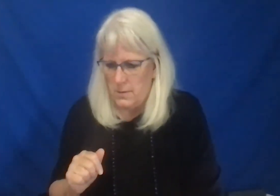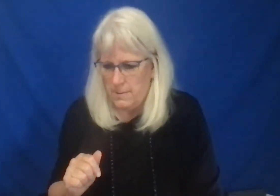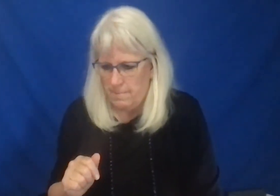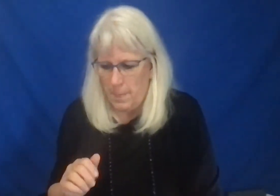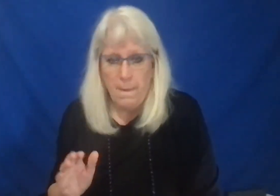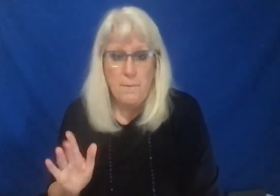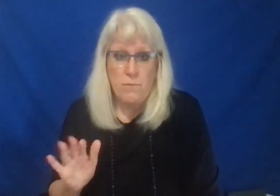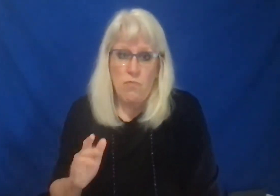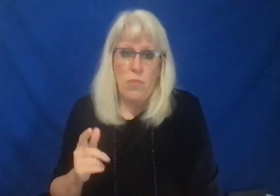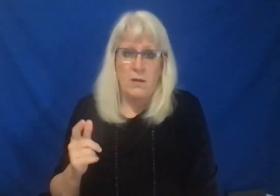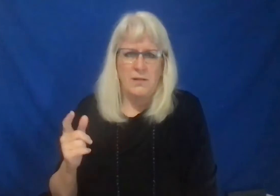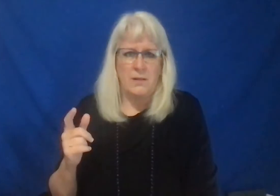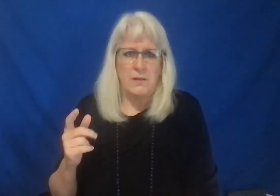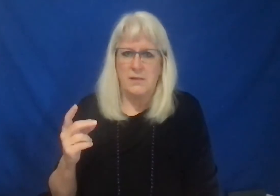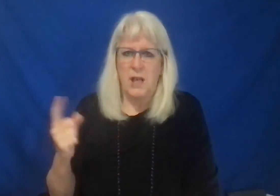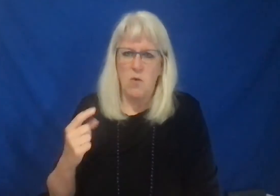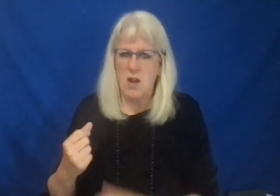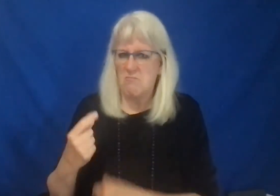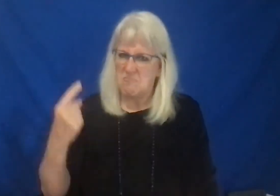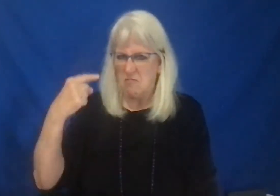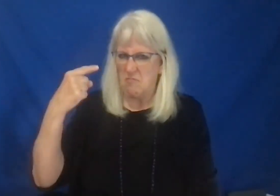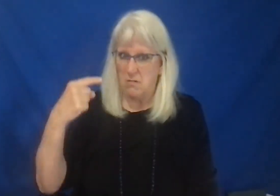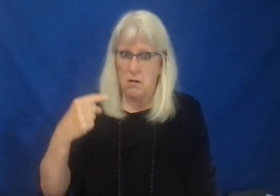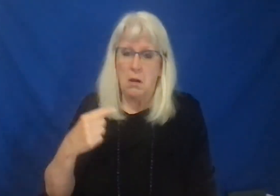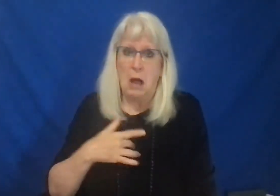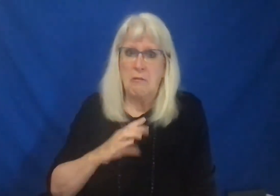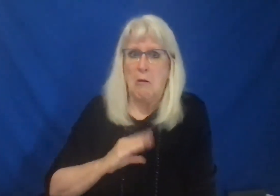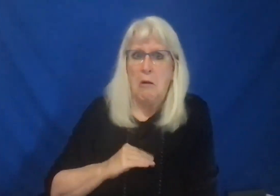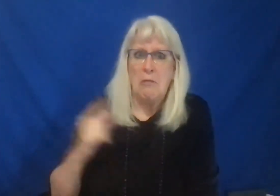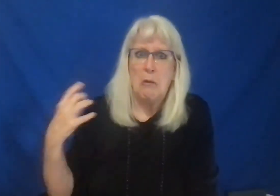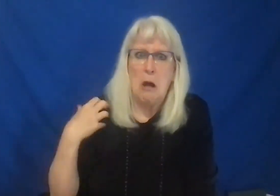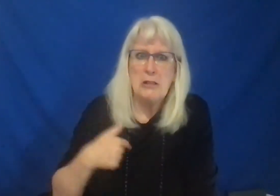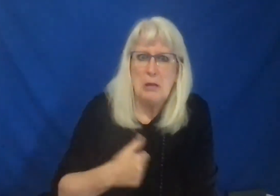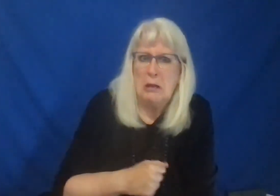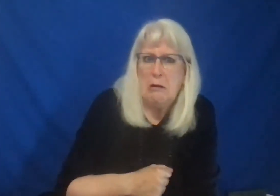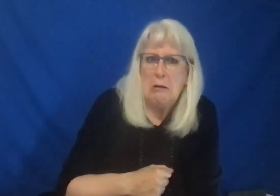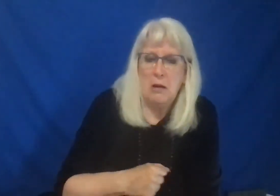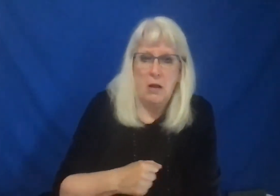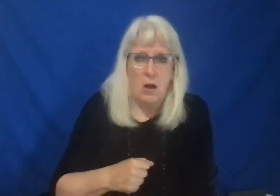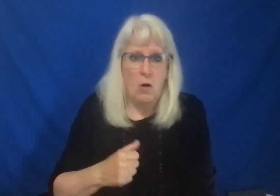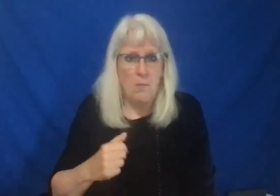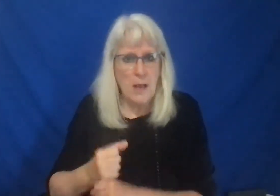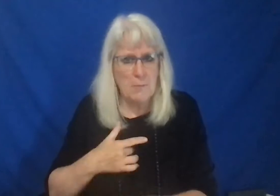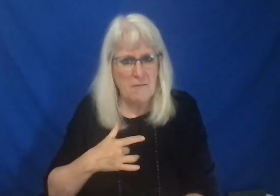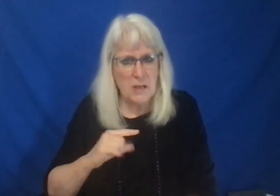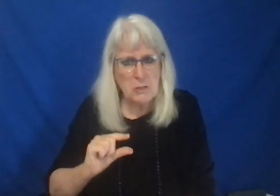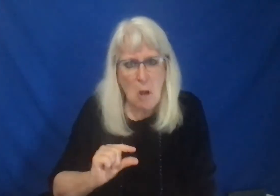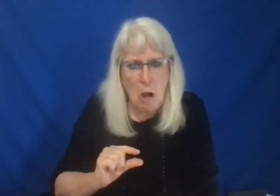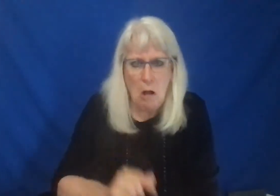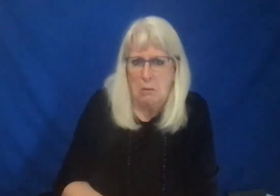subtly boss me around or put me down or make me feel small or less than. You know, someone